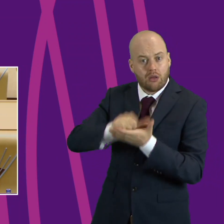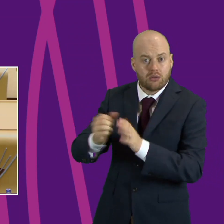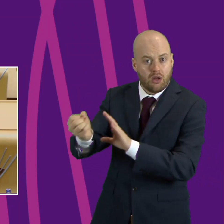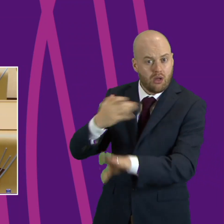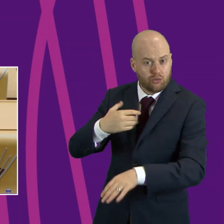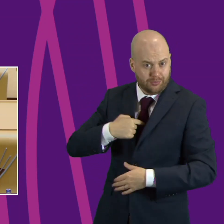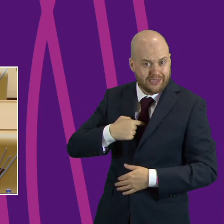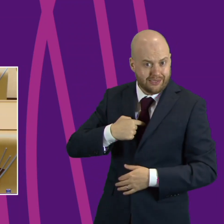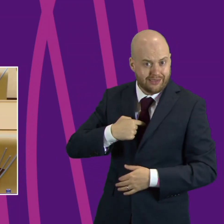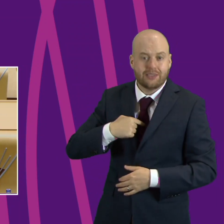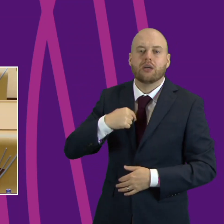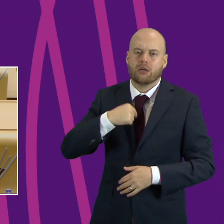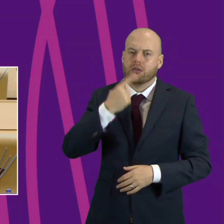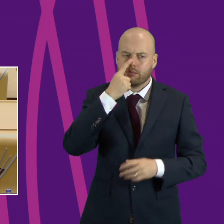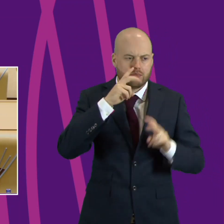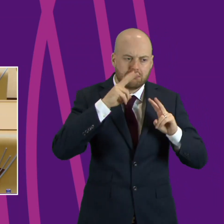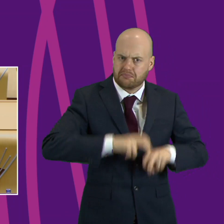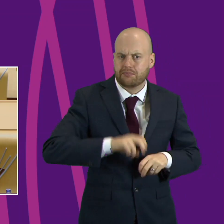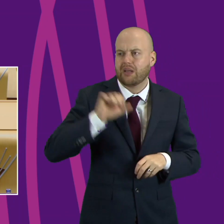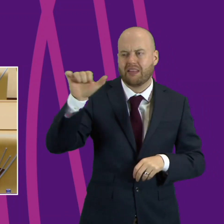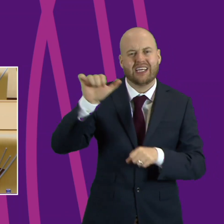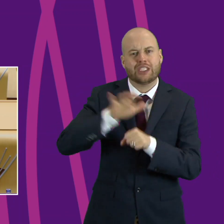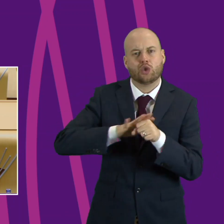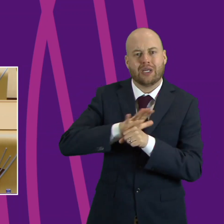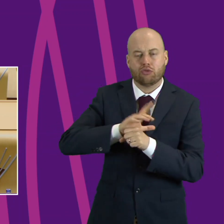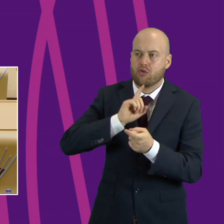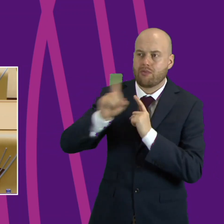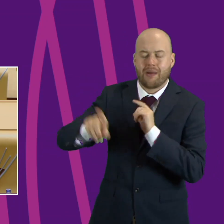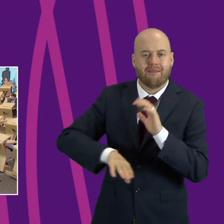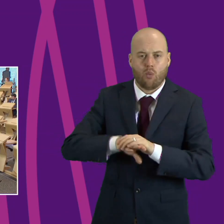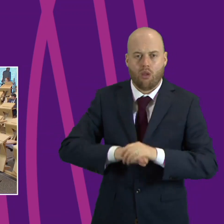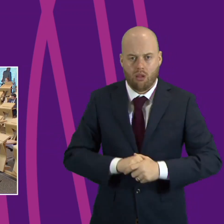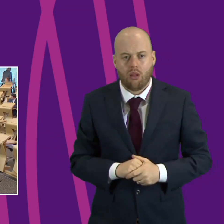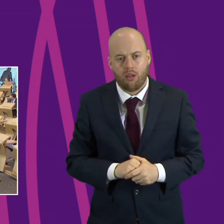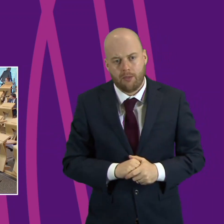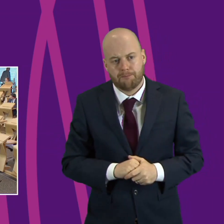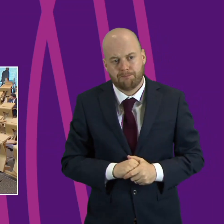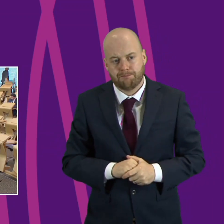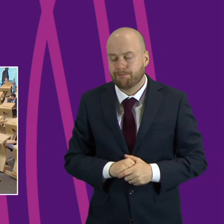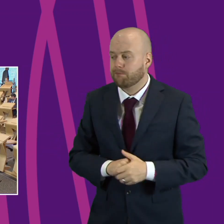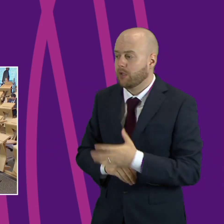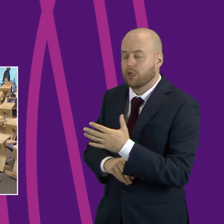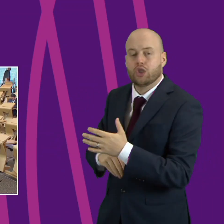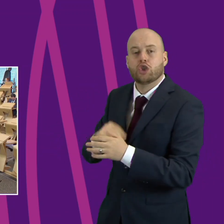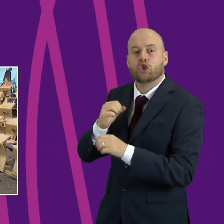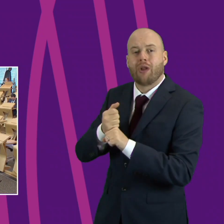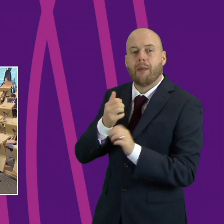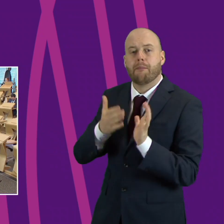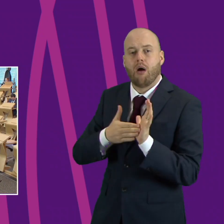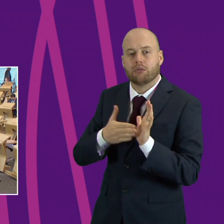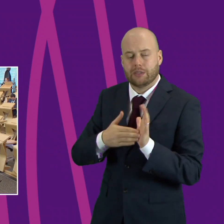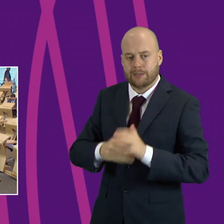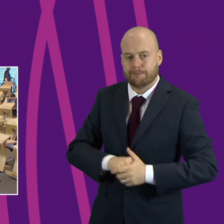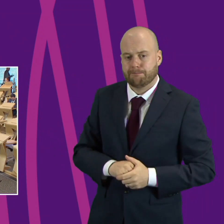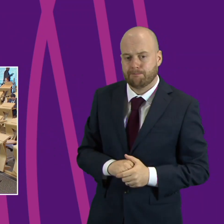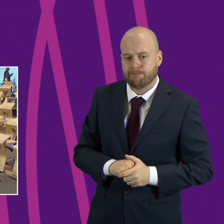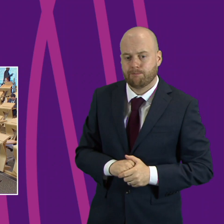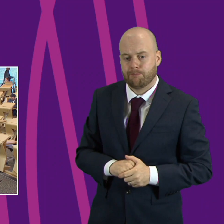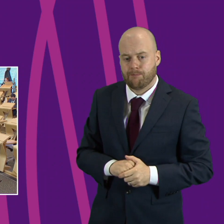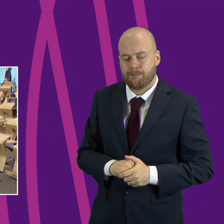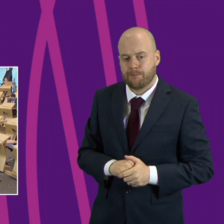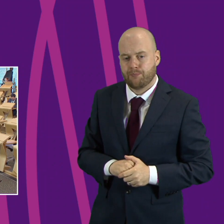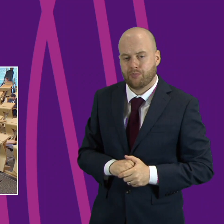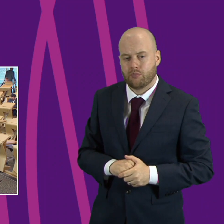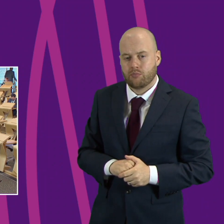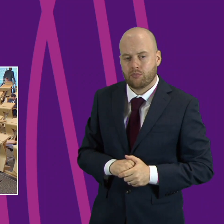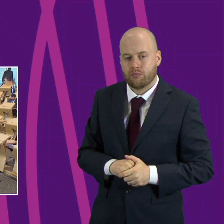is. We will then investigate that and reply to him fully. Gillian Martin, to be followed by Jackie Bailey. Thank you, Presiding Officer. I was pleased